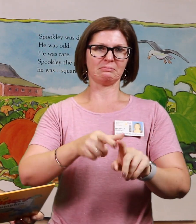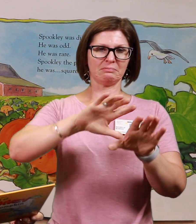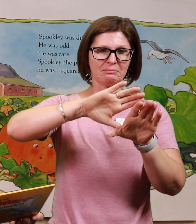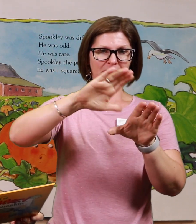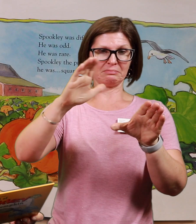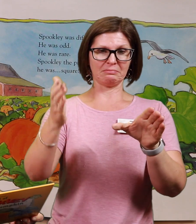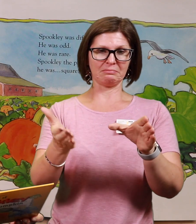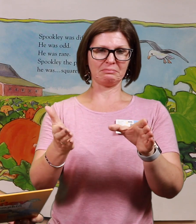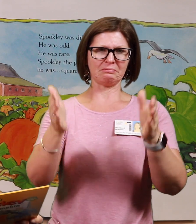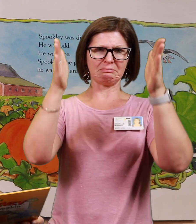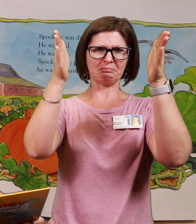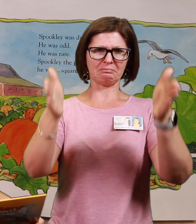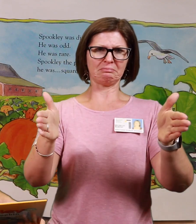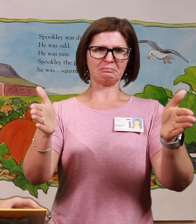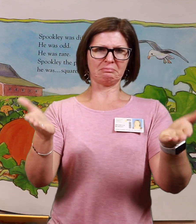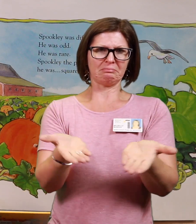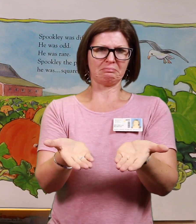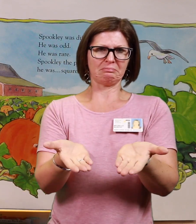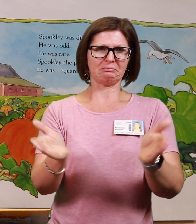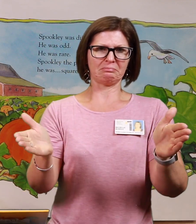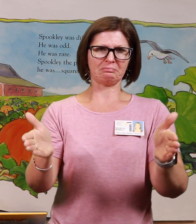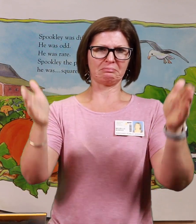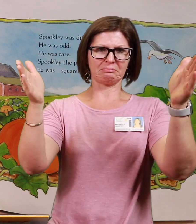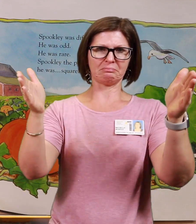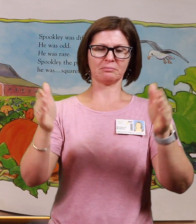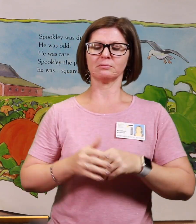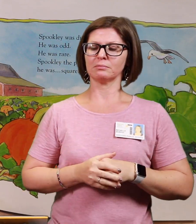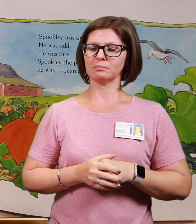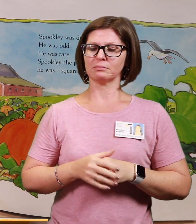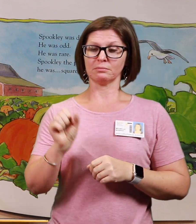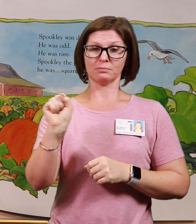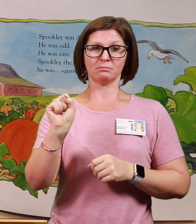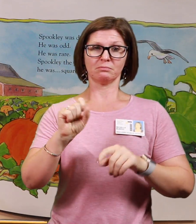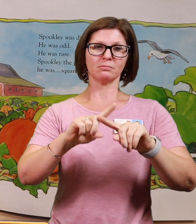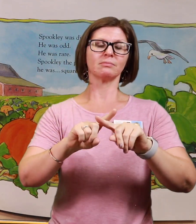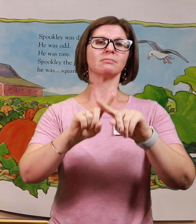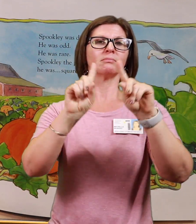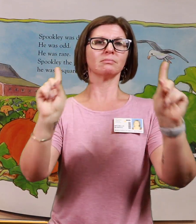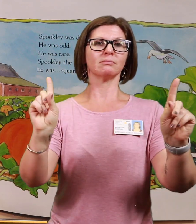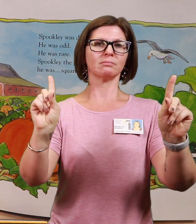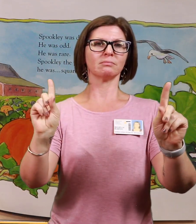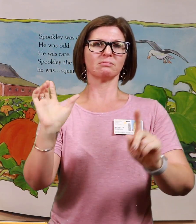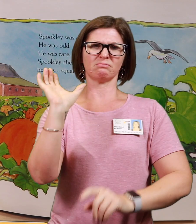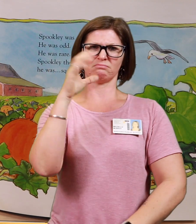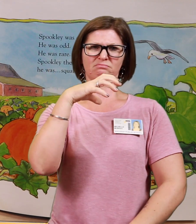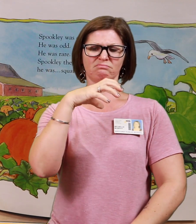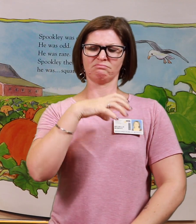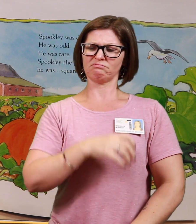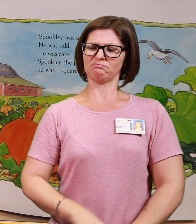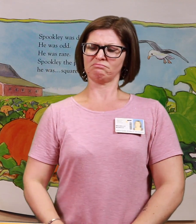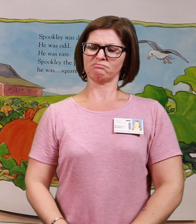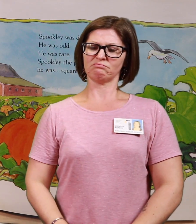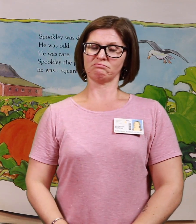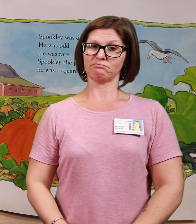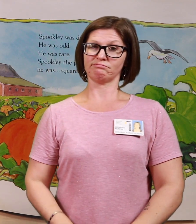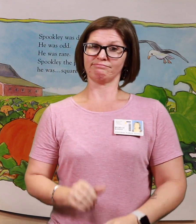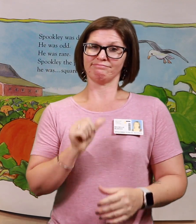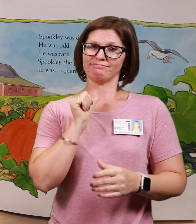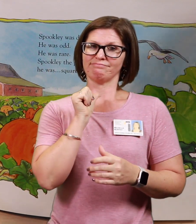curves, he had ends. Spookley was different. He was odd. He was